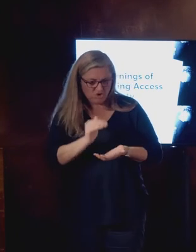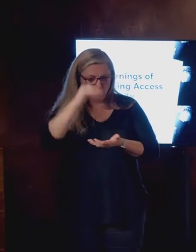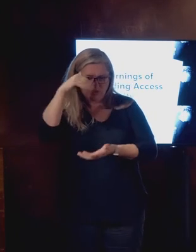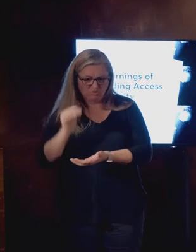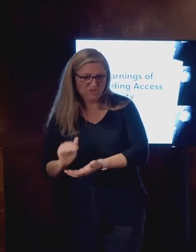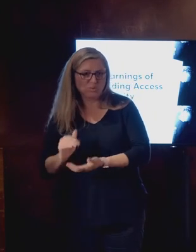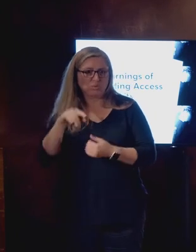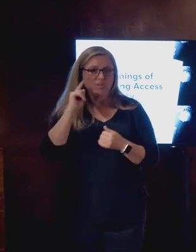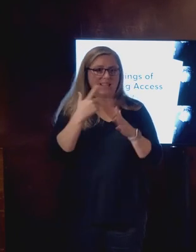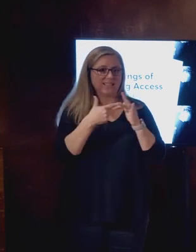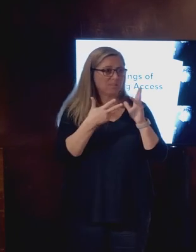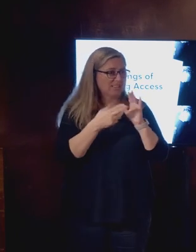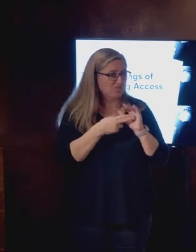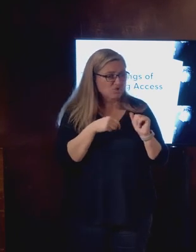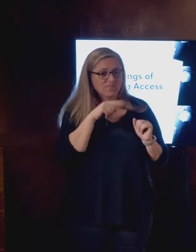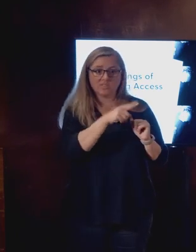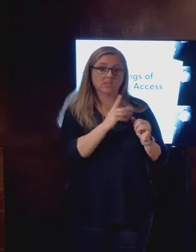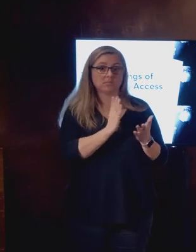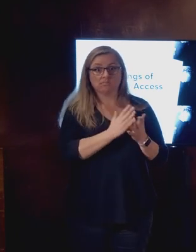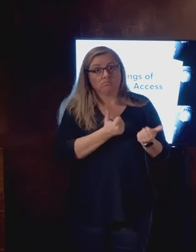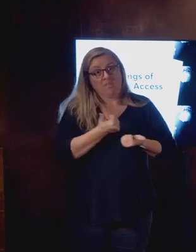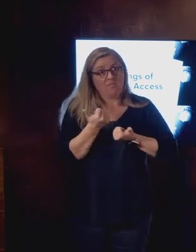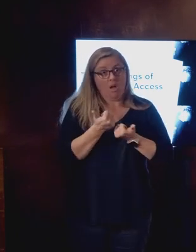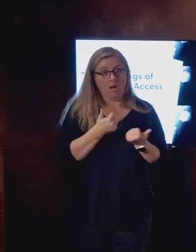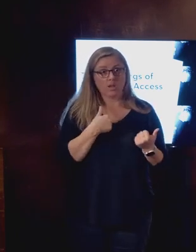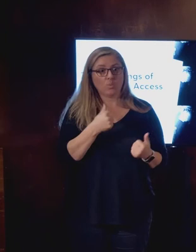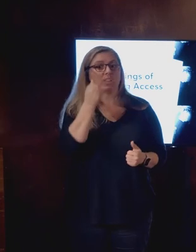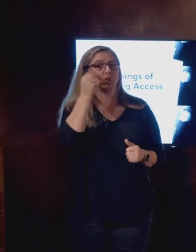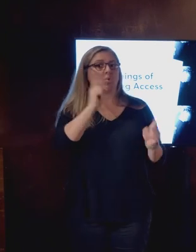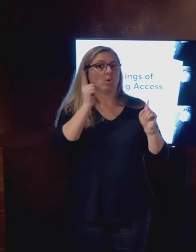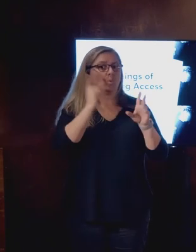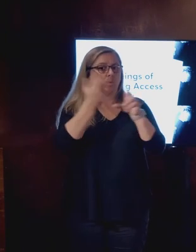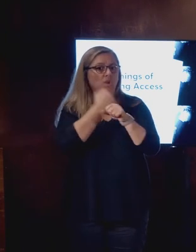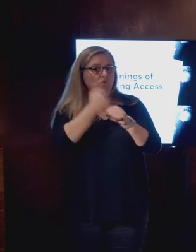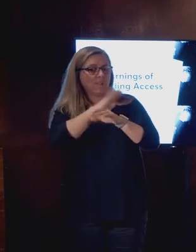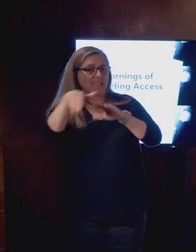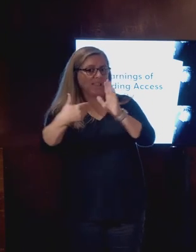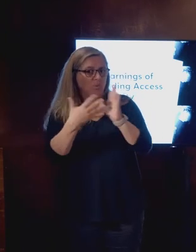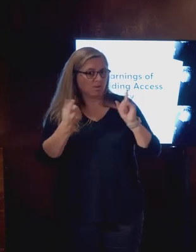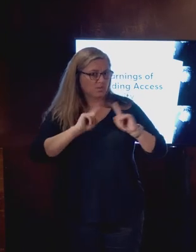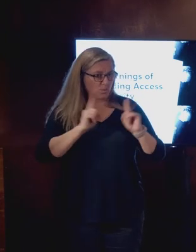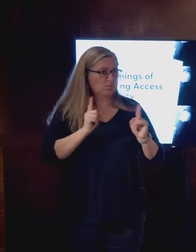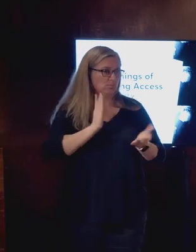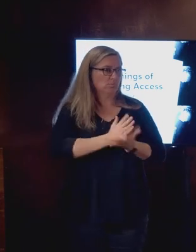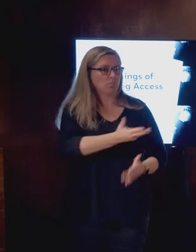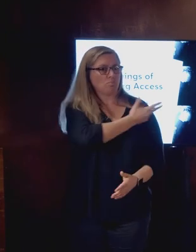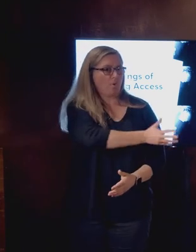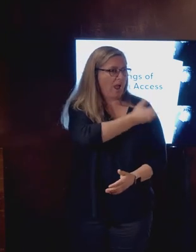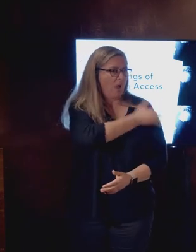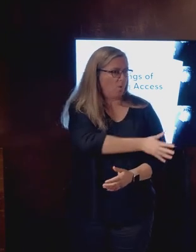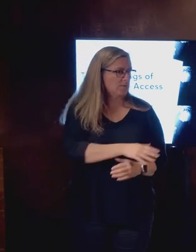reducing expectations. And that was fine because we knew that what we were going to create in the end was, you know, something we'd be really proud